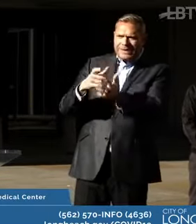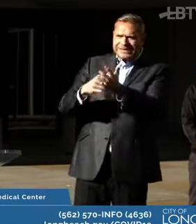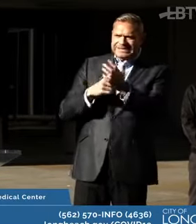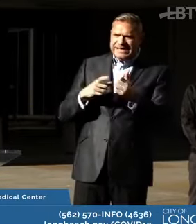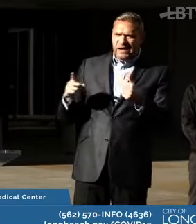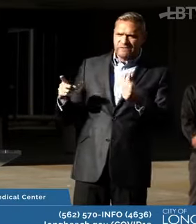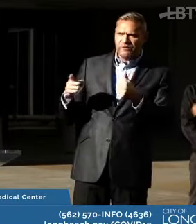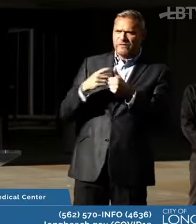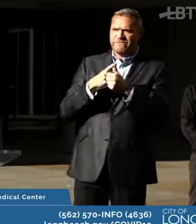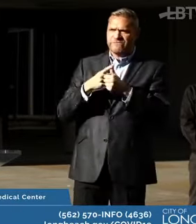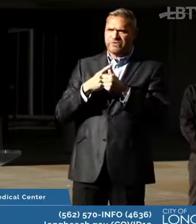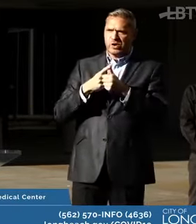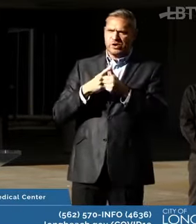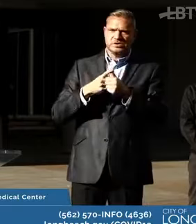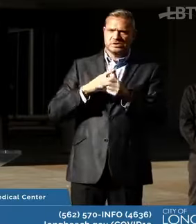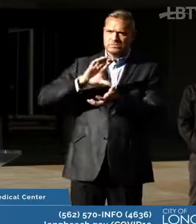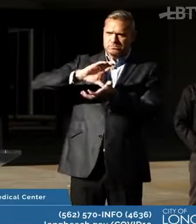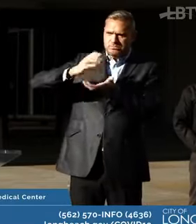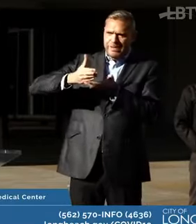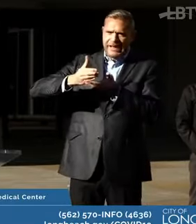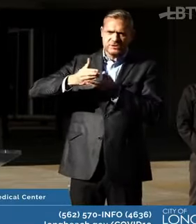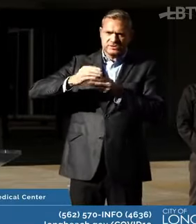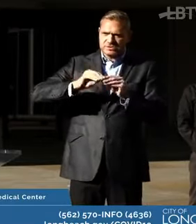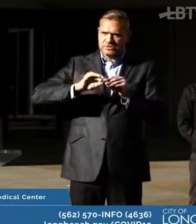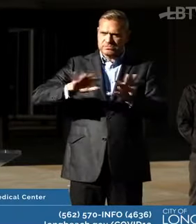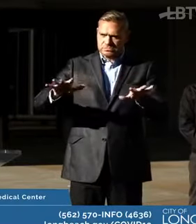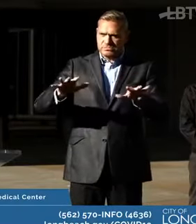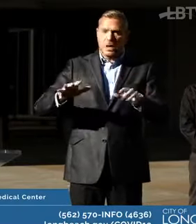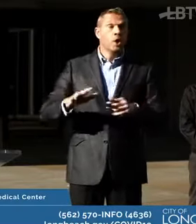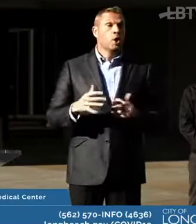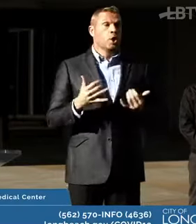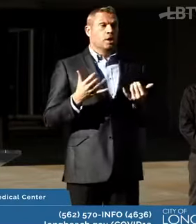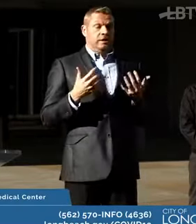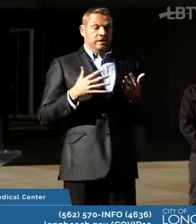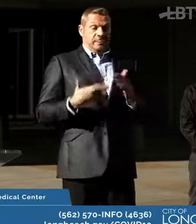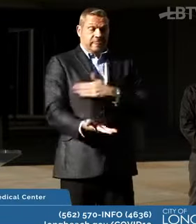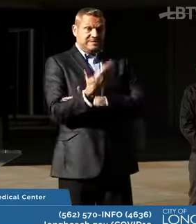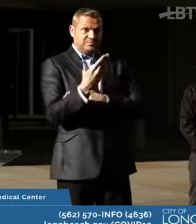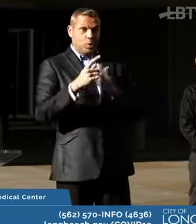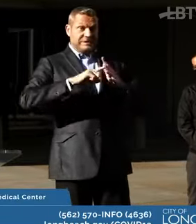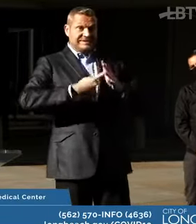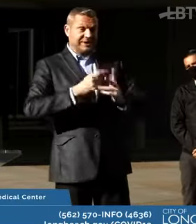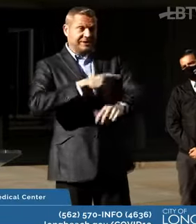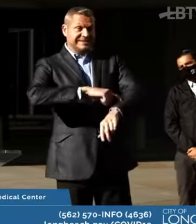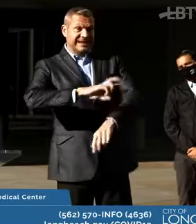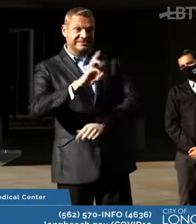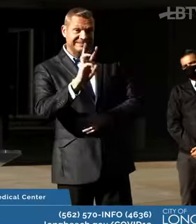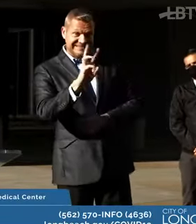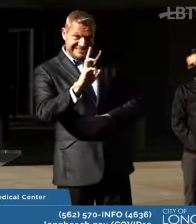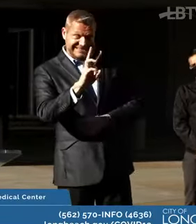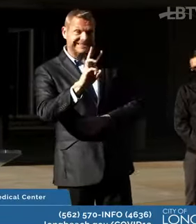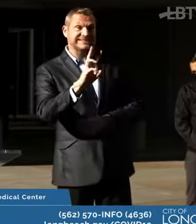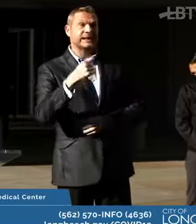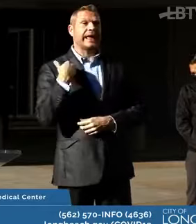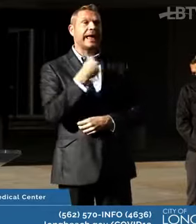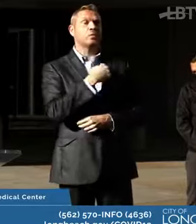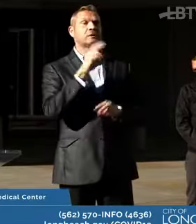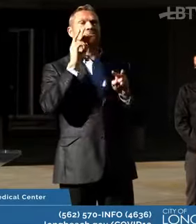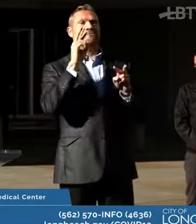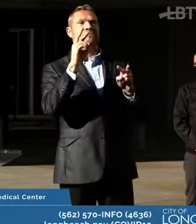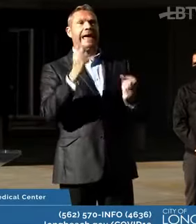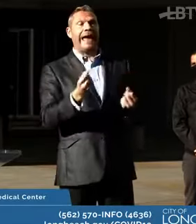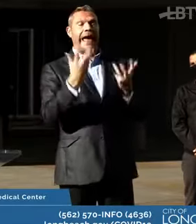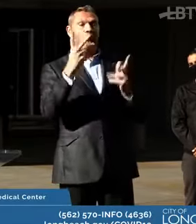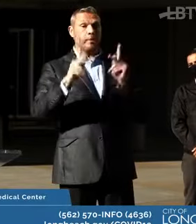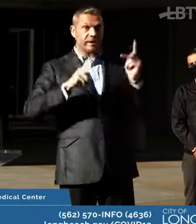round of Pfizer vaccines? So we started this morning at 6 a.m. and we anticipate, based on the number of employees and